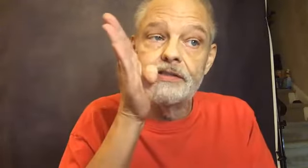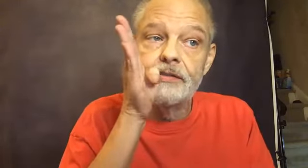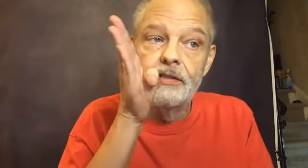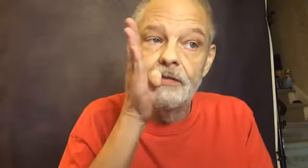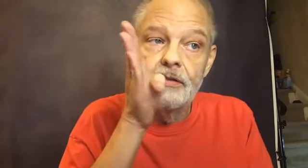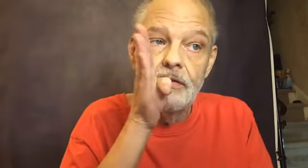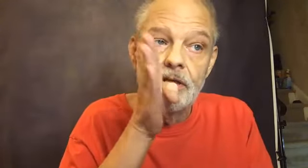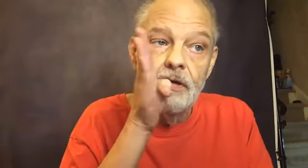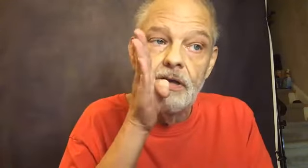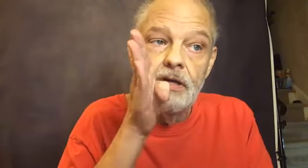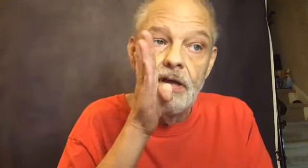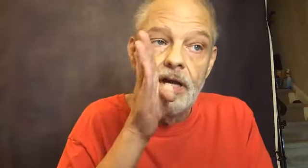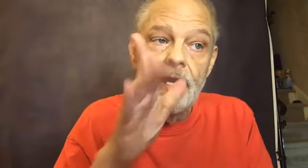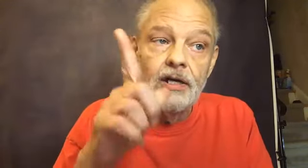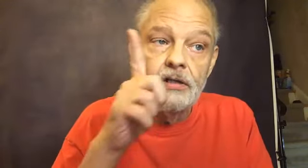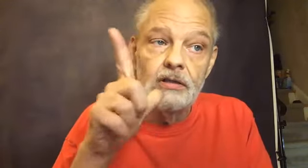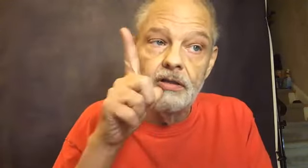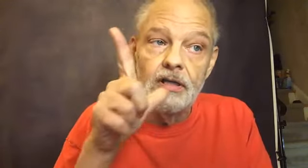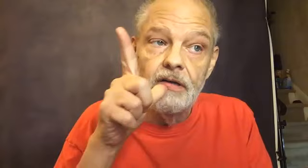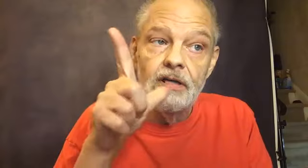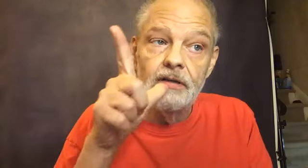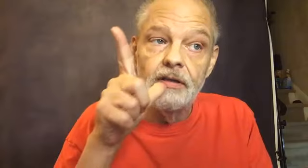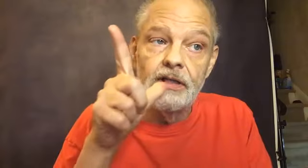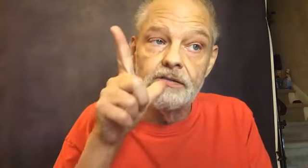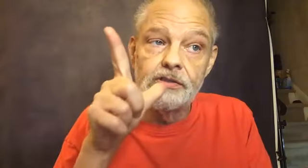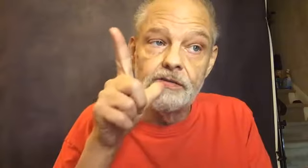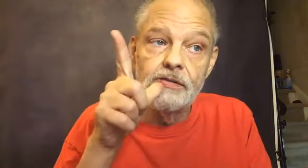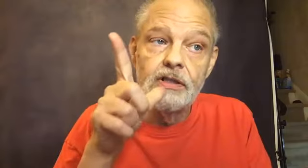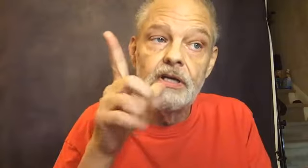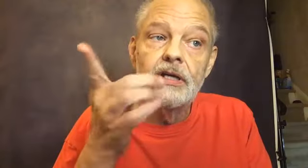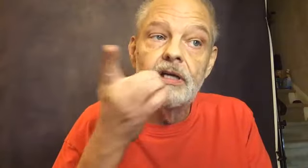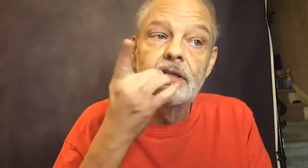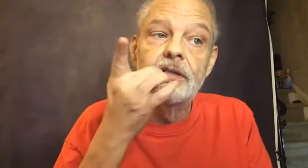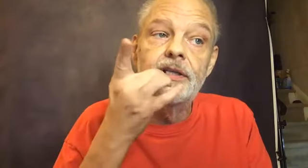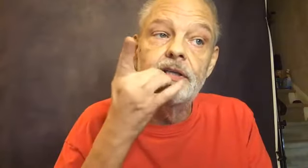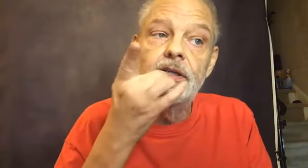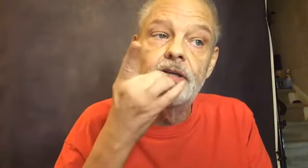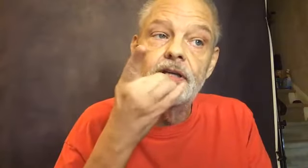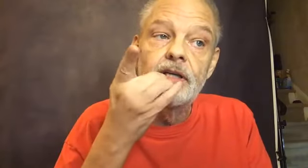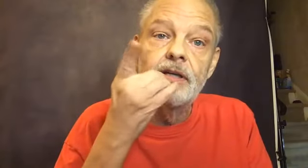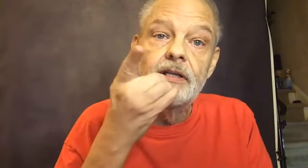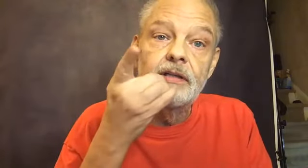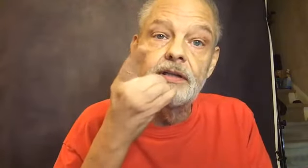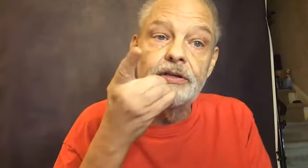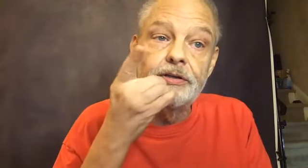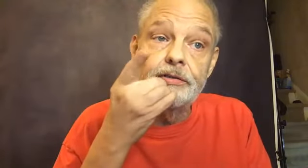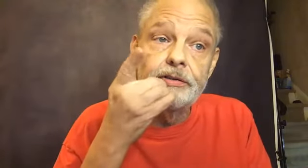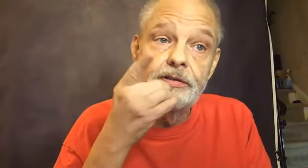breakfast, L, lunch, D, dinner.